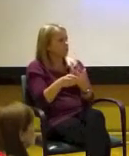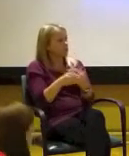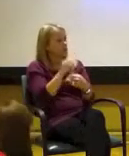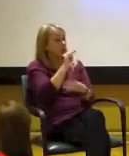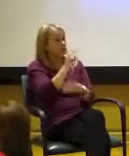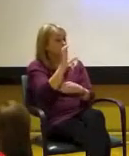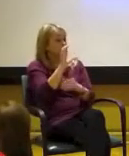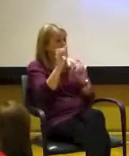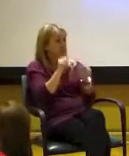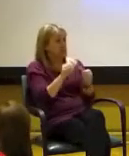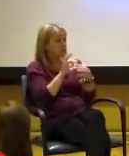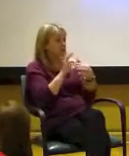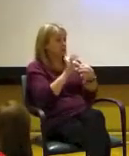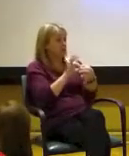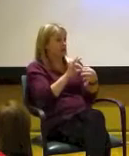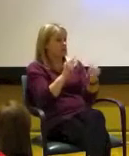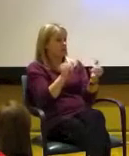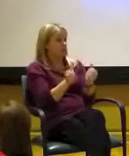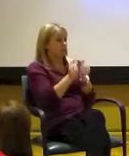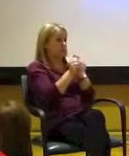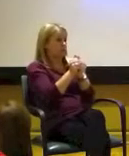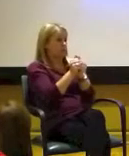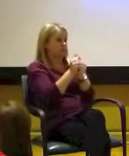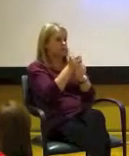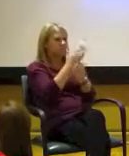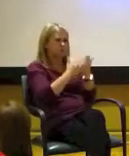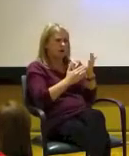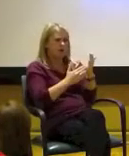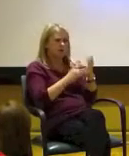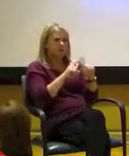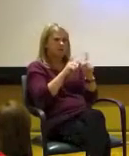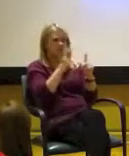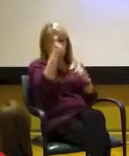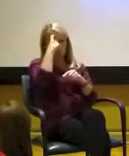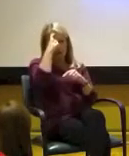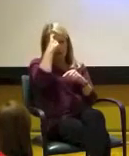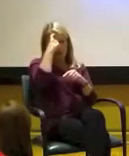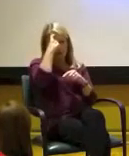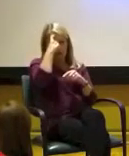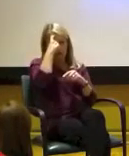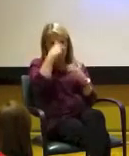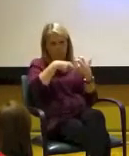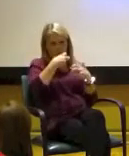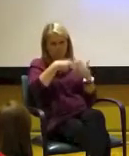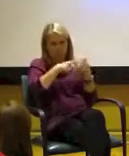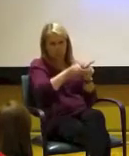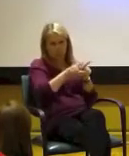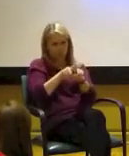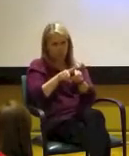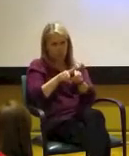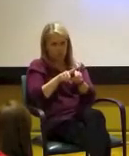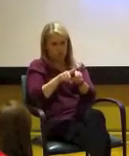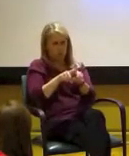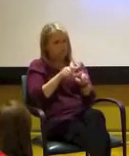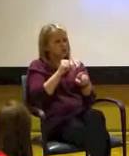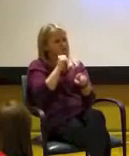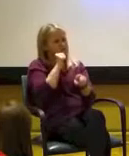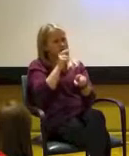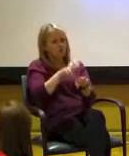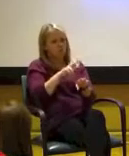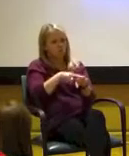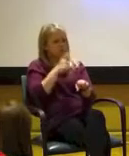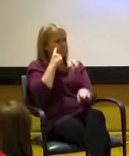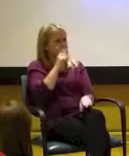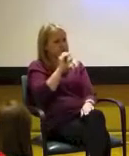Myelomeningocele can be associated with some different brain abnormalities as well. It's unusual for